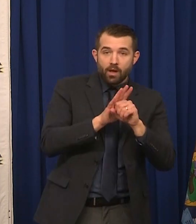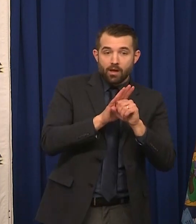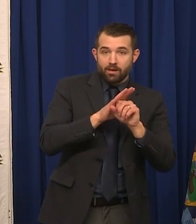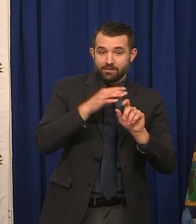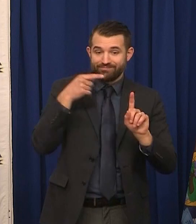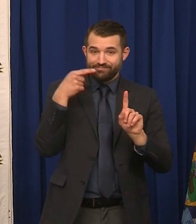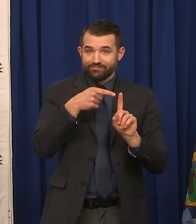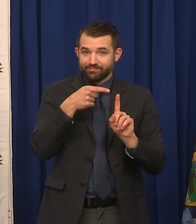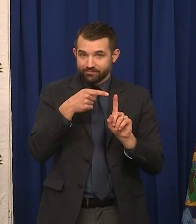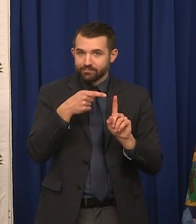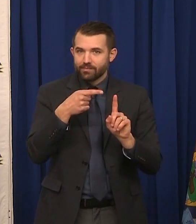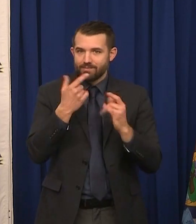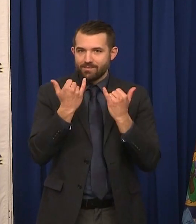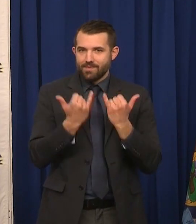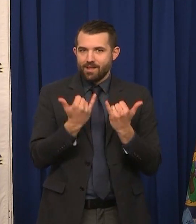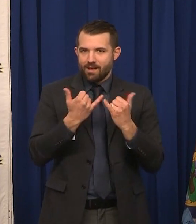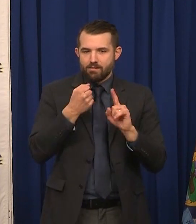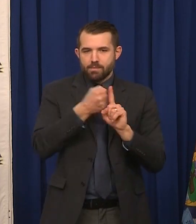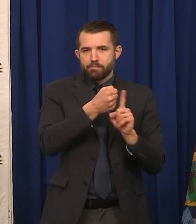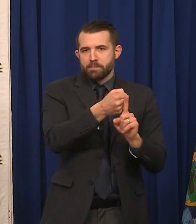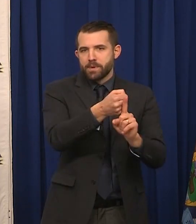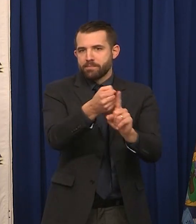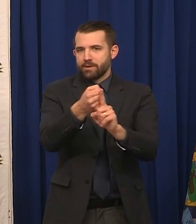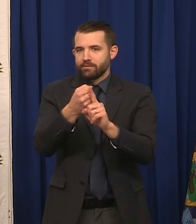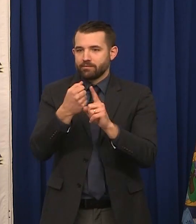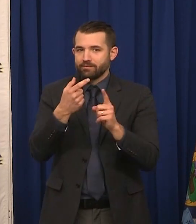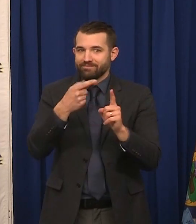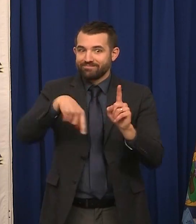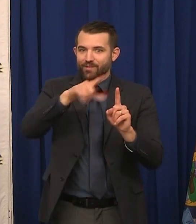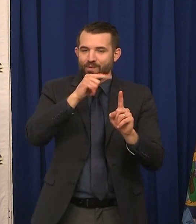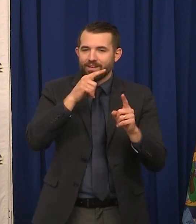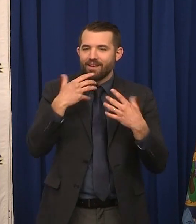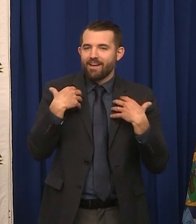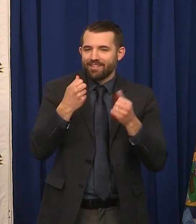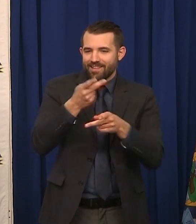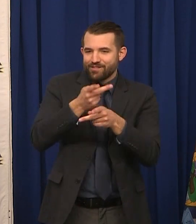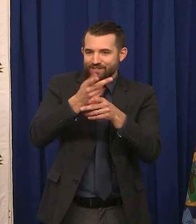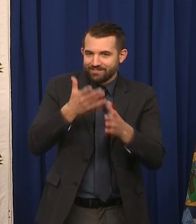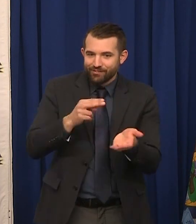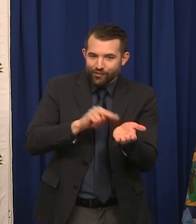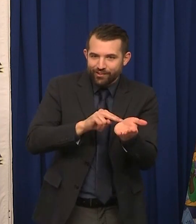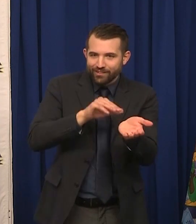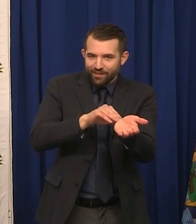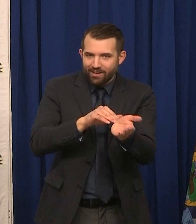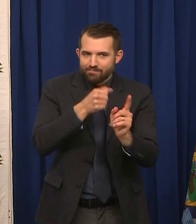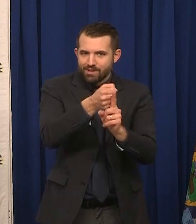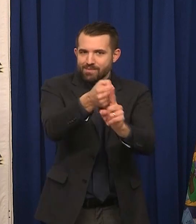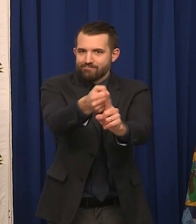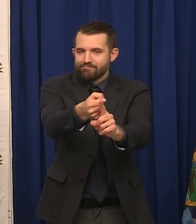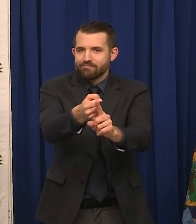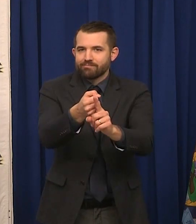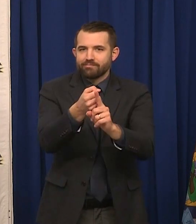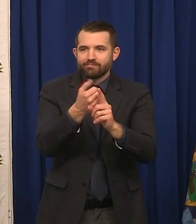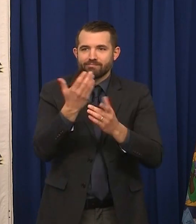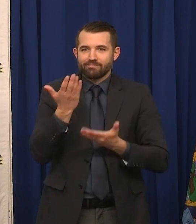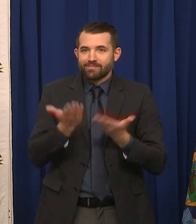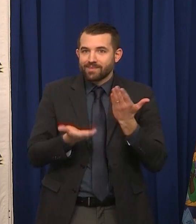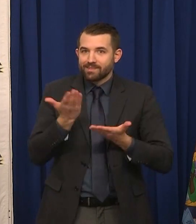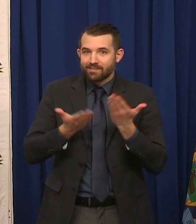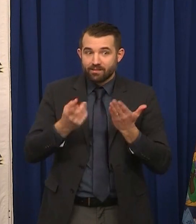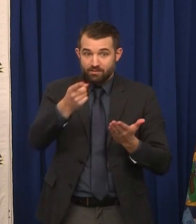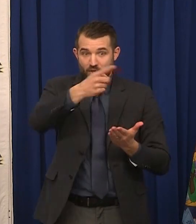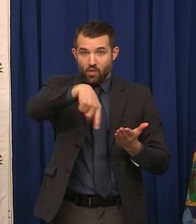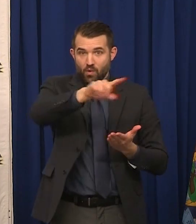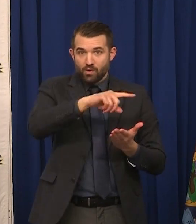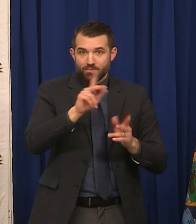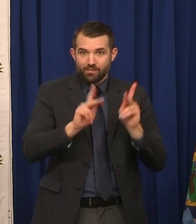affect healthcare workers across the state. Some of those healthcare workers may sadly be individuals that are at our laboratory.